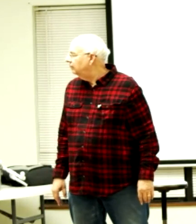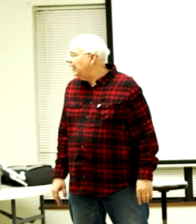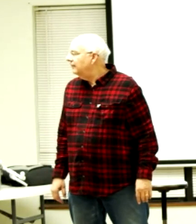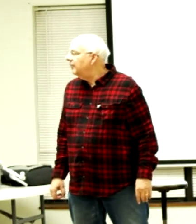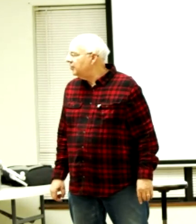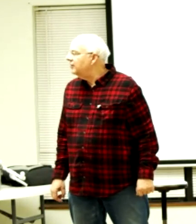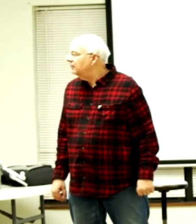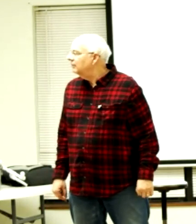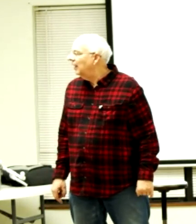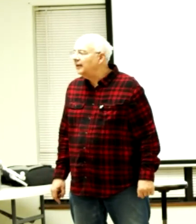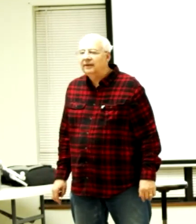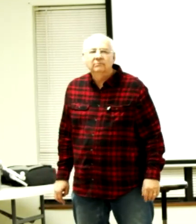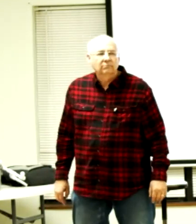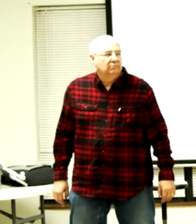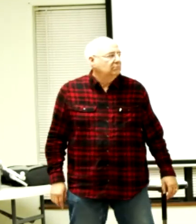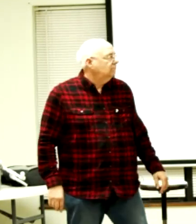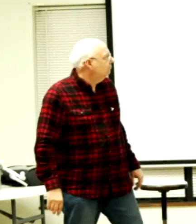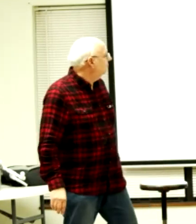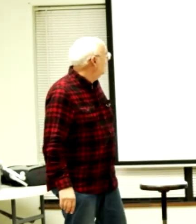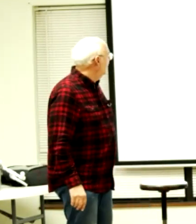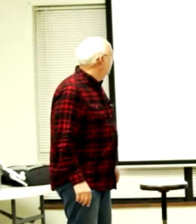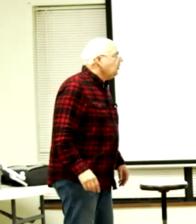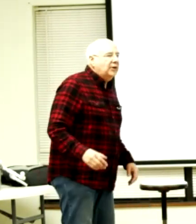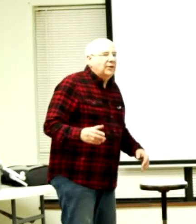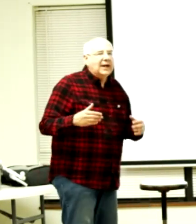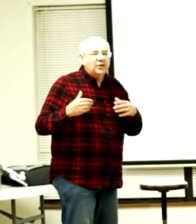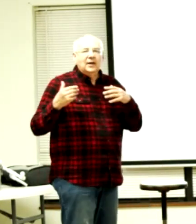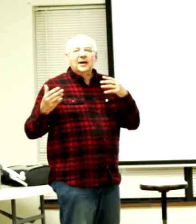Yeah, that makes sense. I like that. So there are actually a lot of